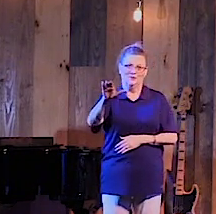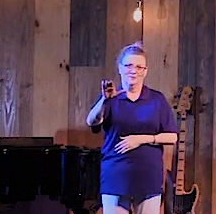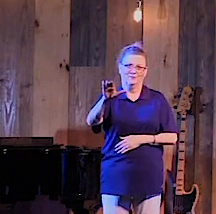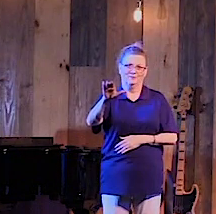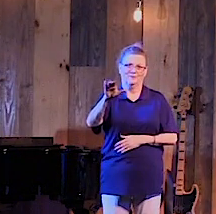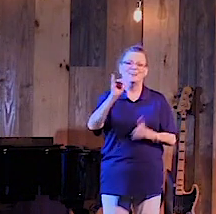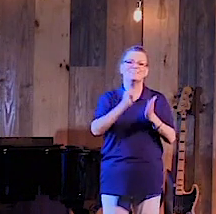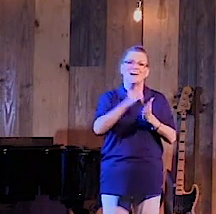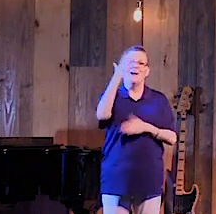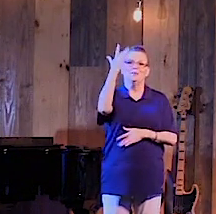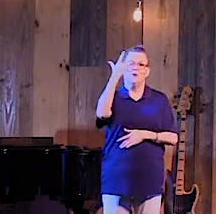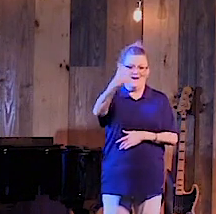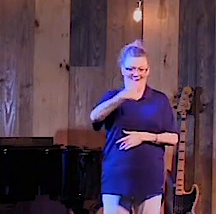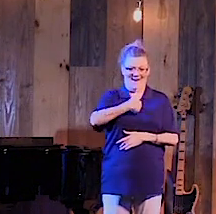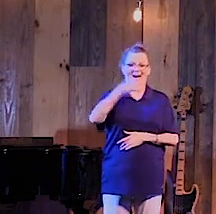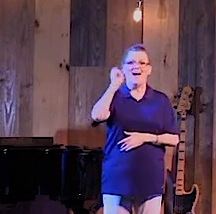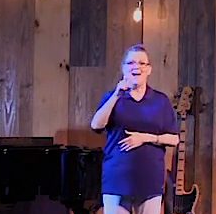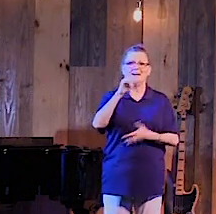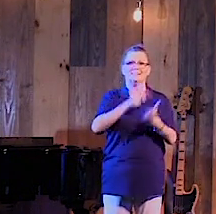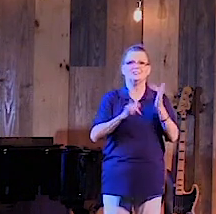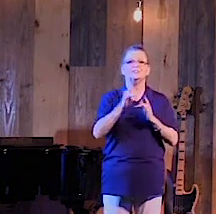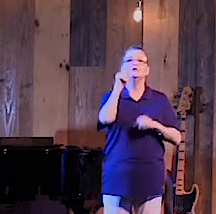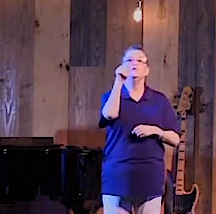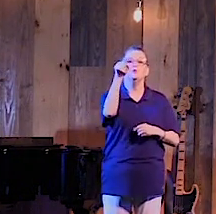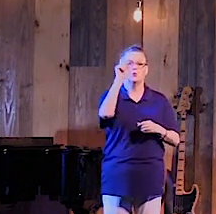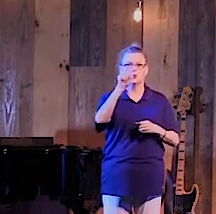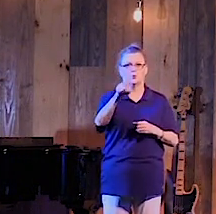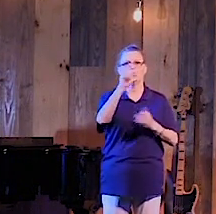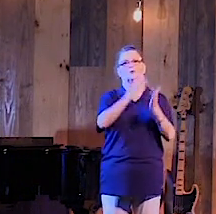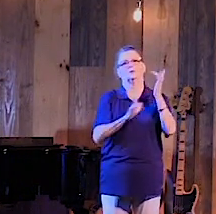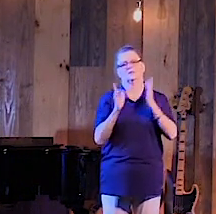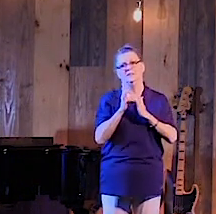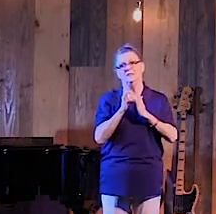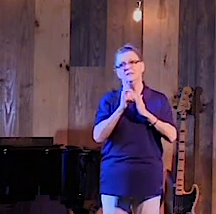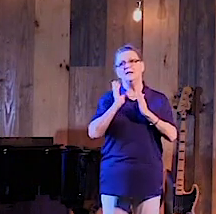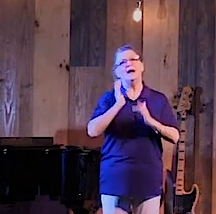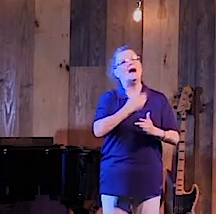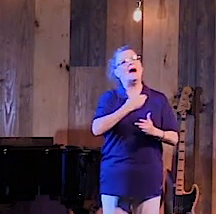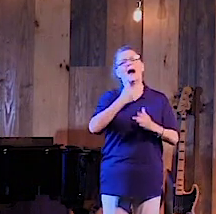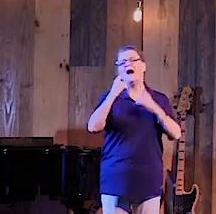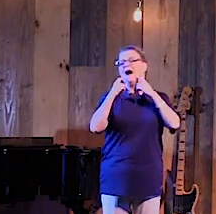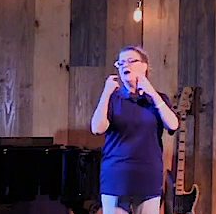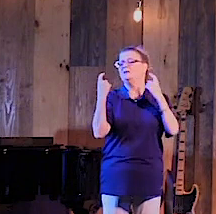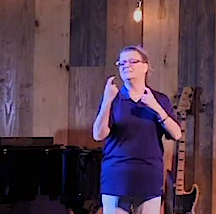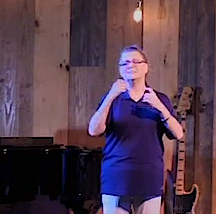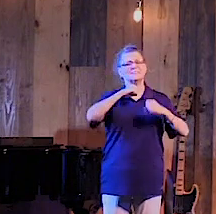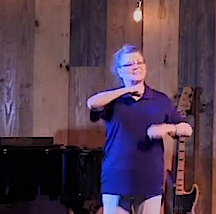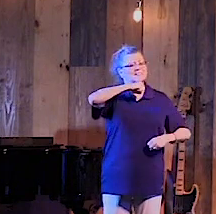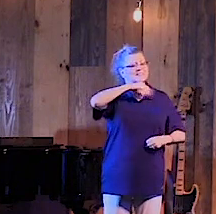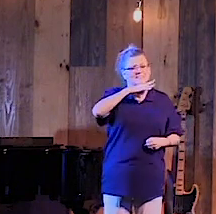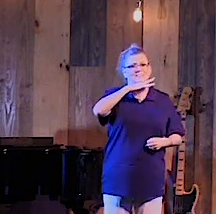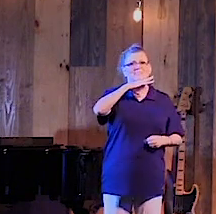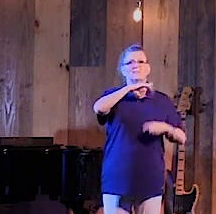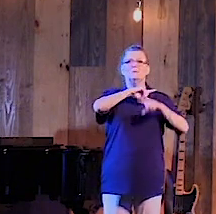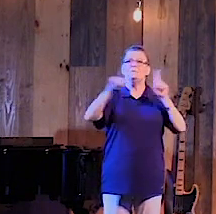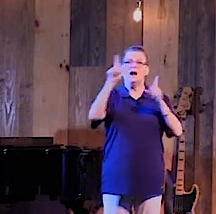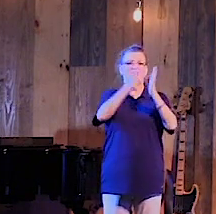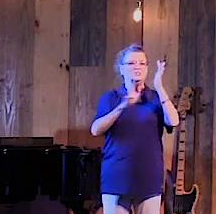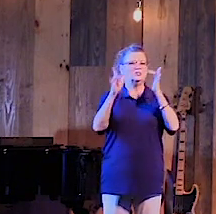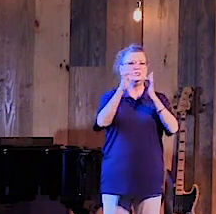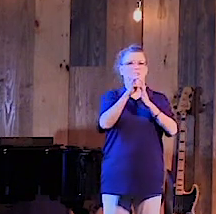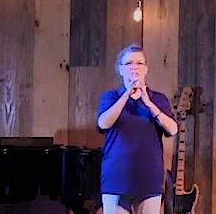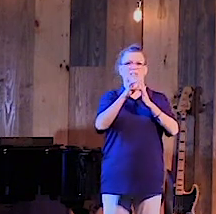why I needed Jesus and why you need Jesus. Our sin is nasty and disgusting, but Jesus steps into